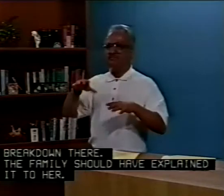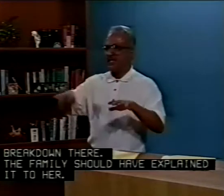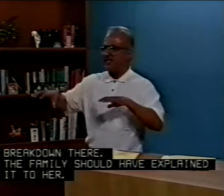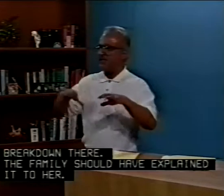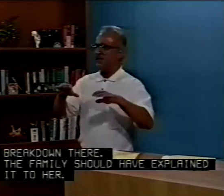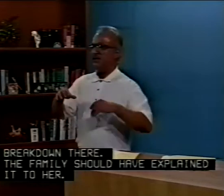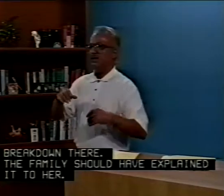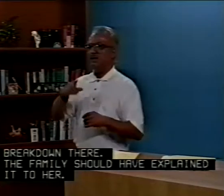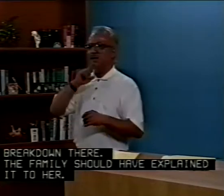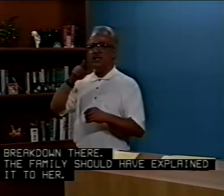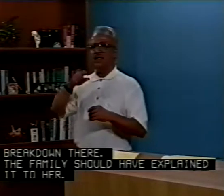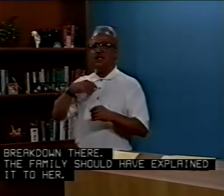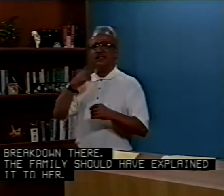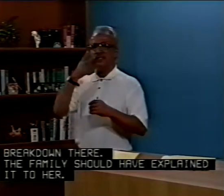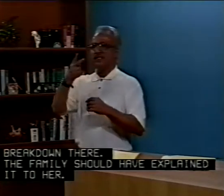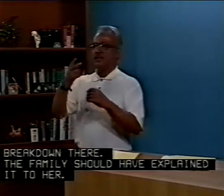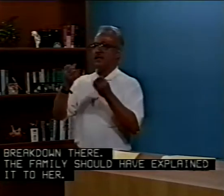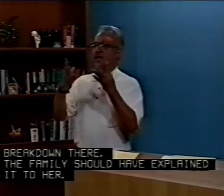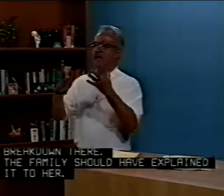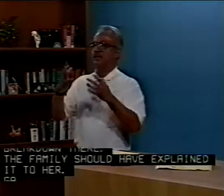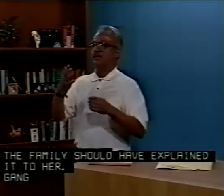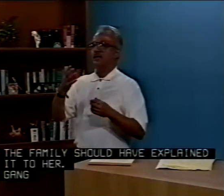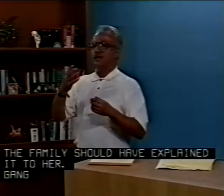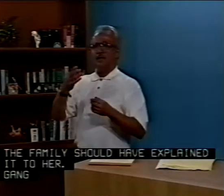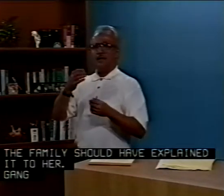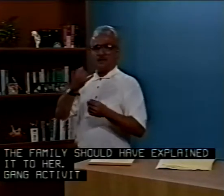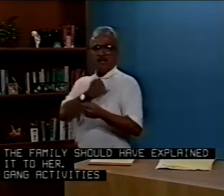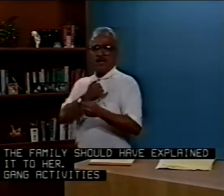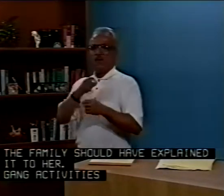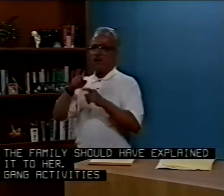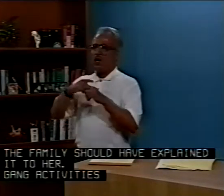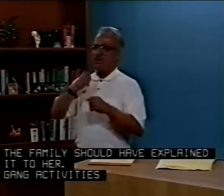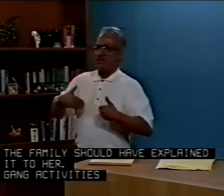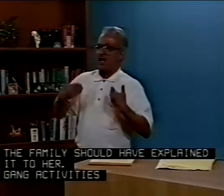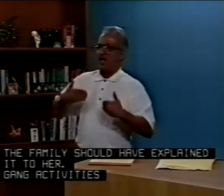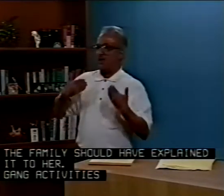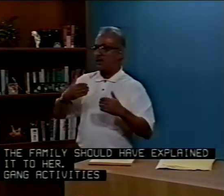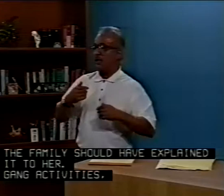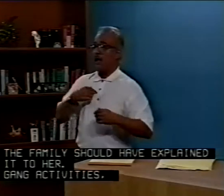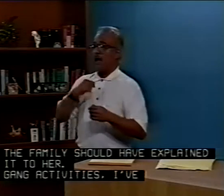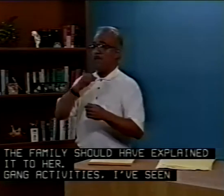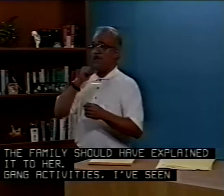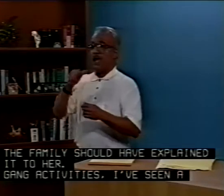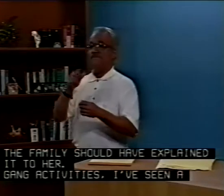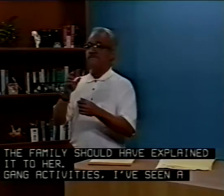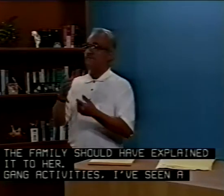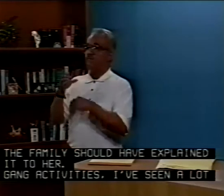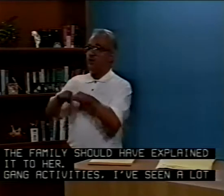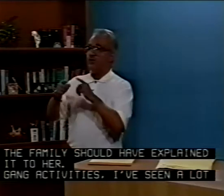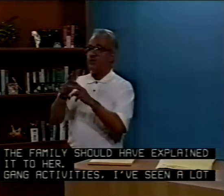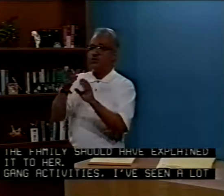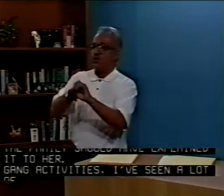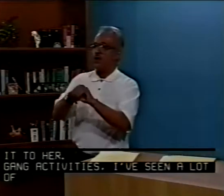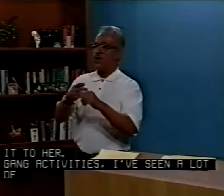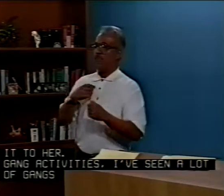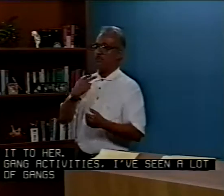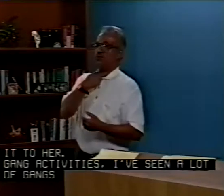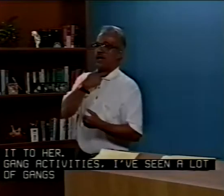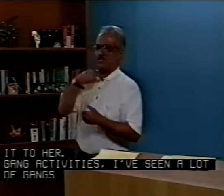Gang activities. I've seen a lot of gangs when I was young. I was never